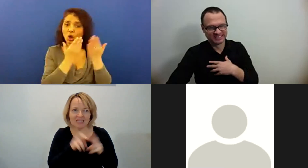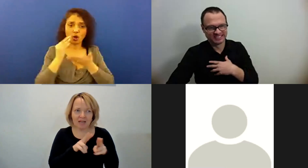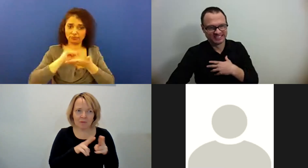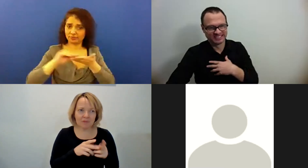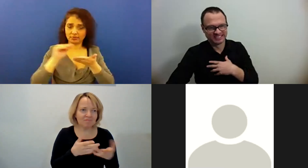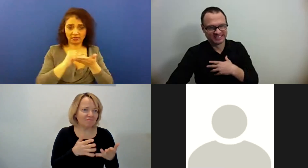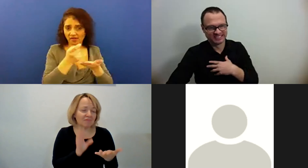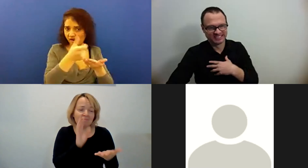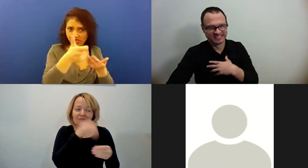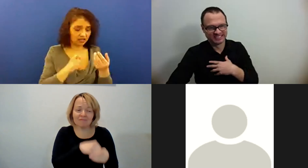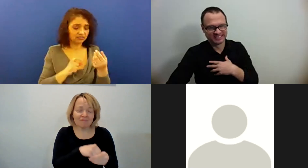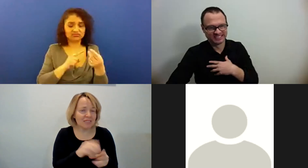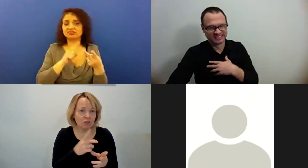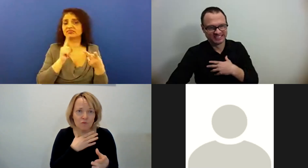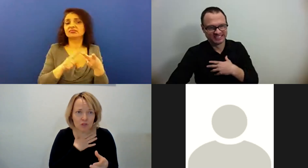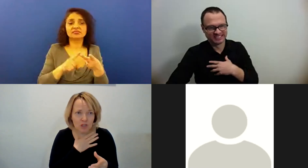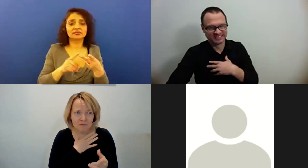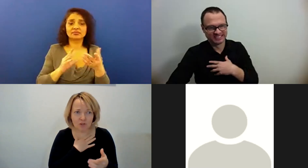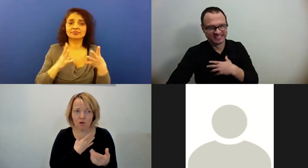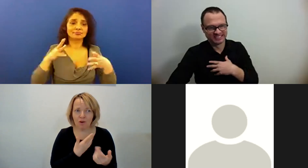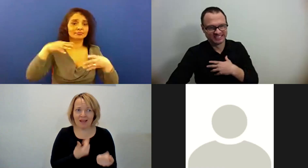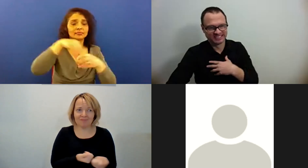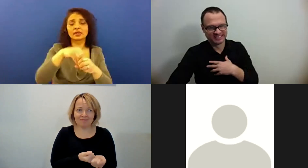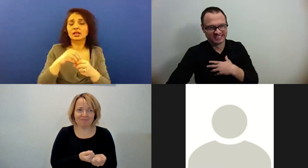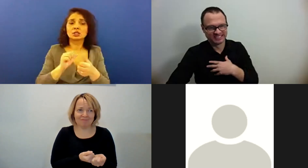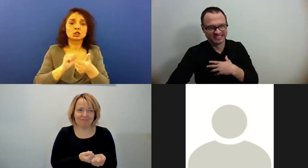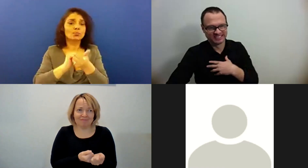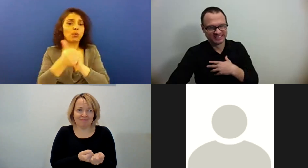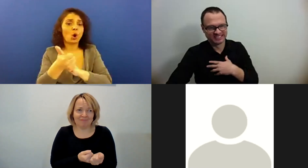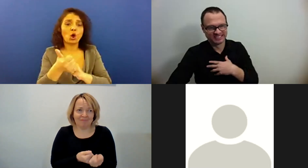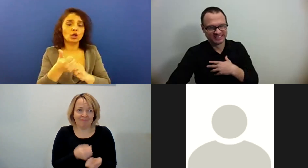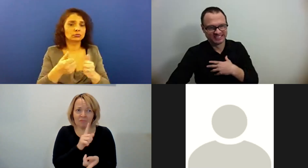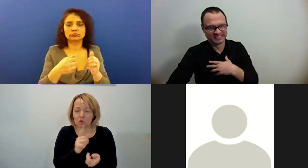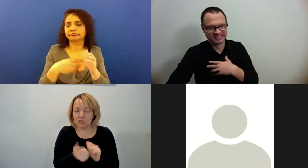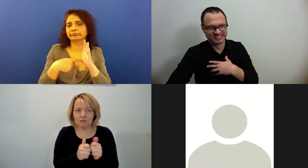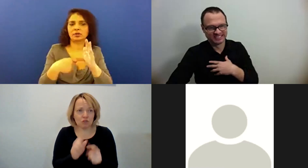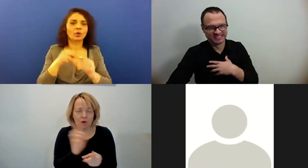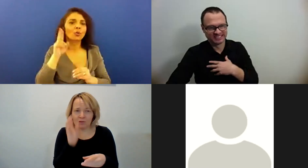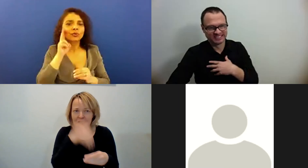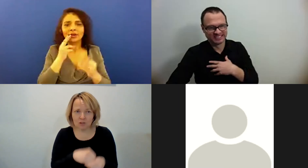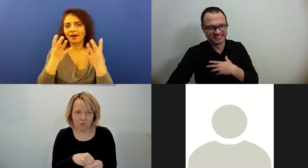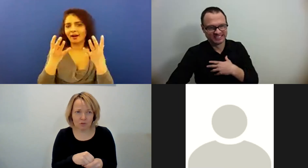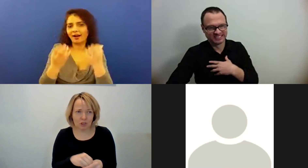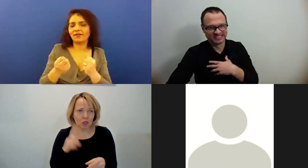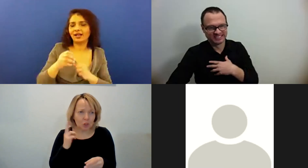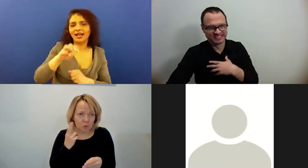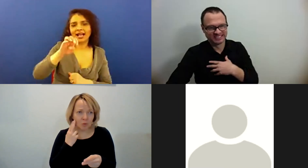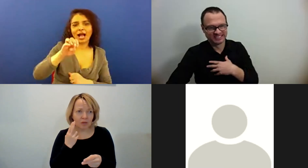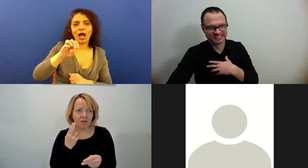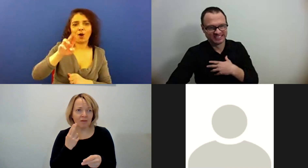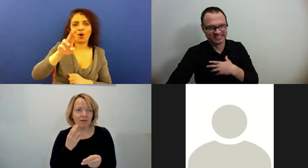diplomas, to employment. Because still many Roma kids are not involved in